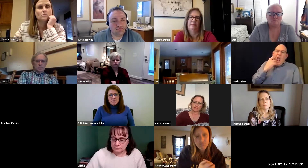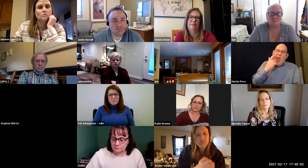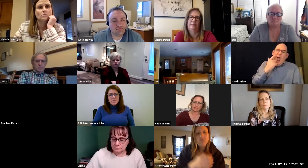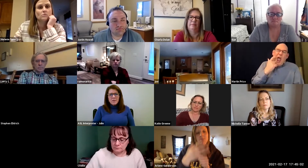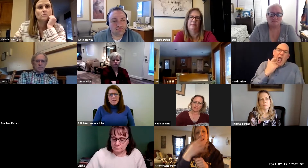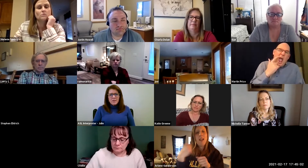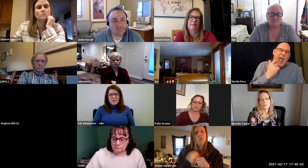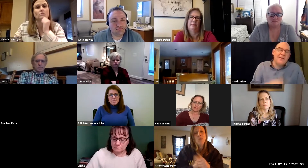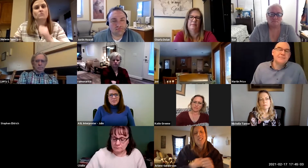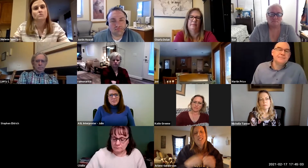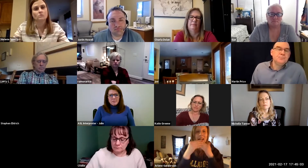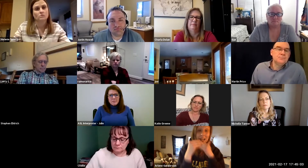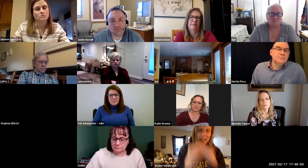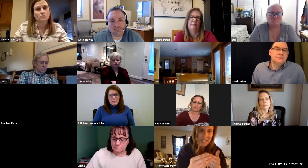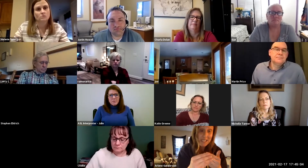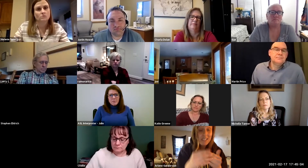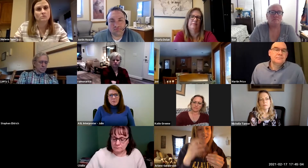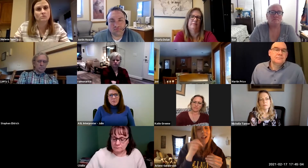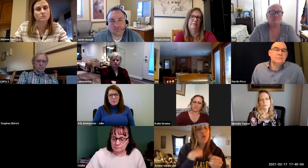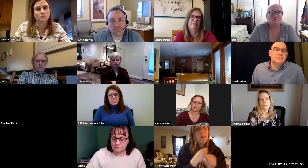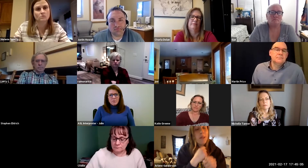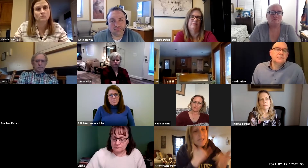example, and